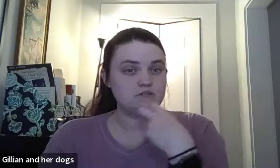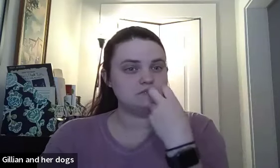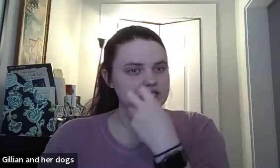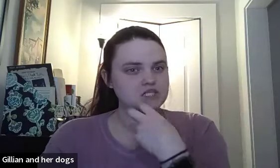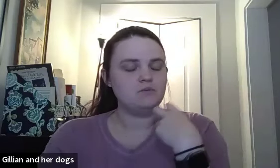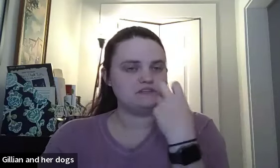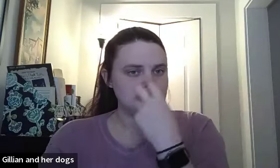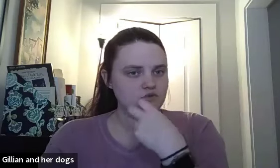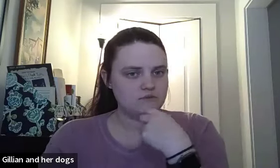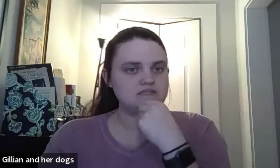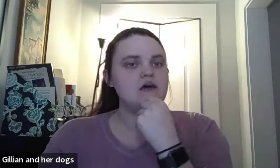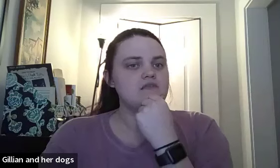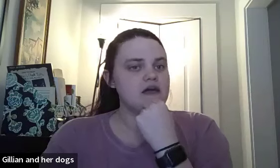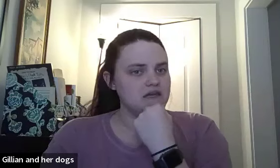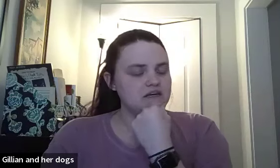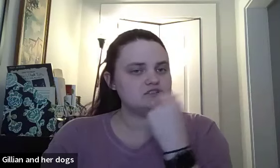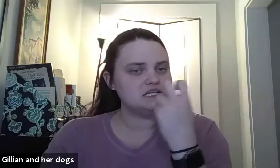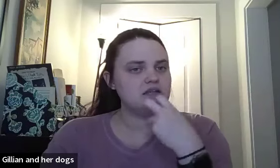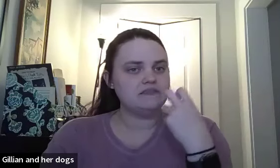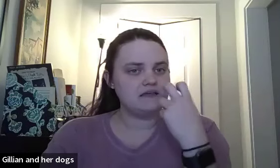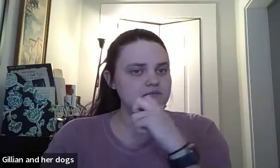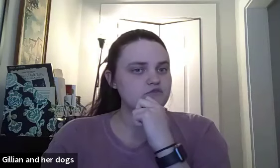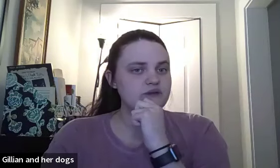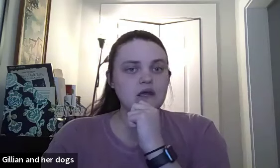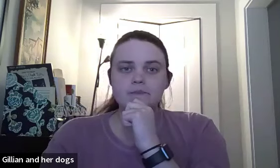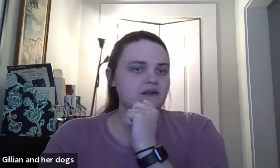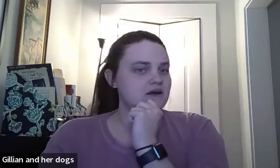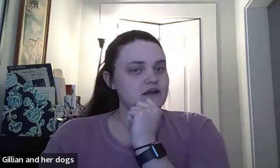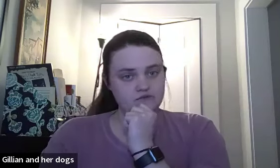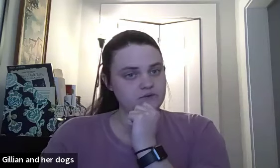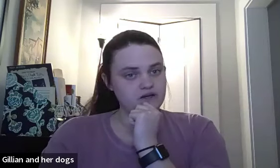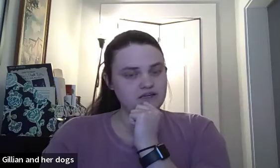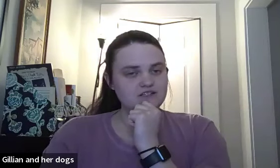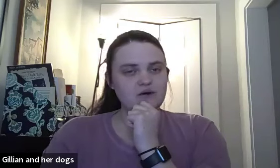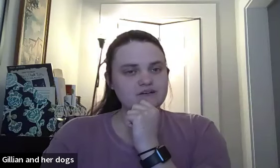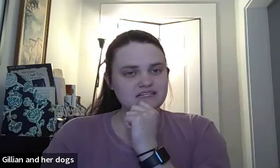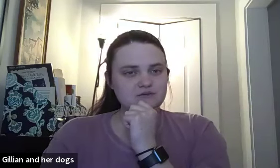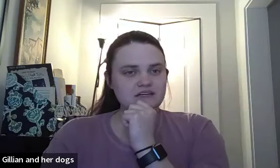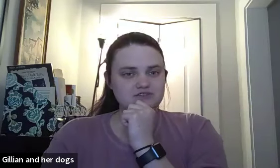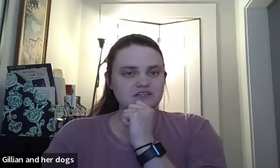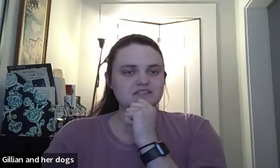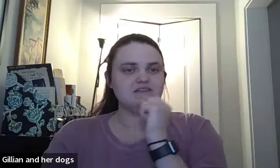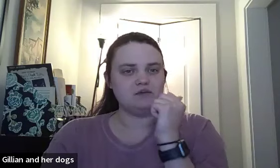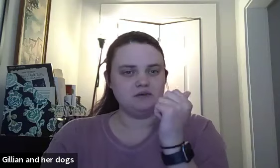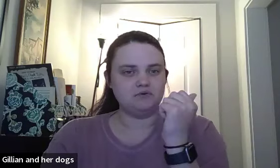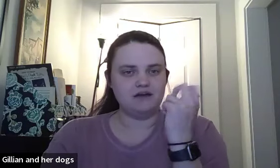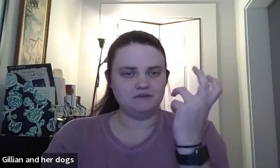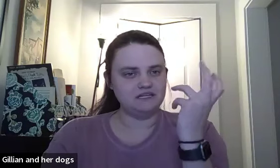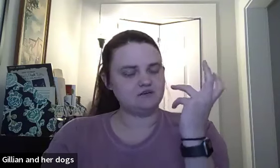with speech and with sound movements that can't understand like that lip movement, but not everybody. And so I always think it's really interesting because a lot of people, I feel like it's